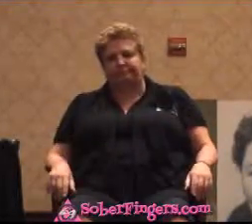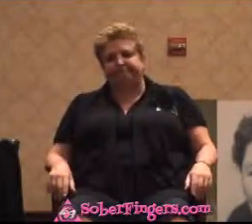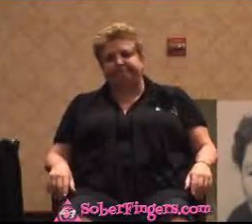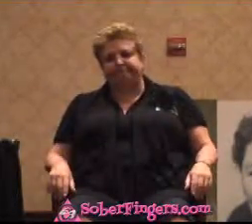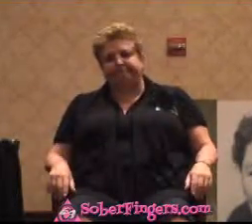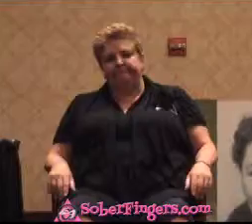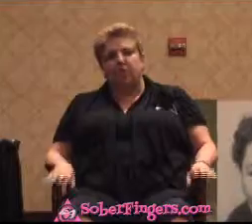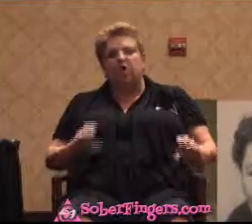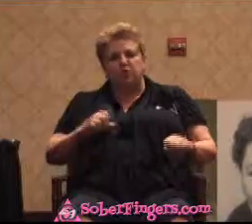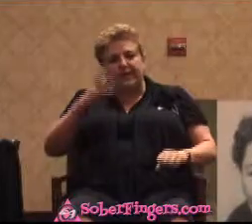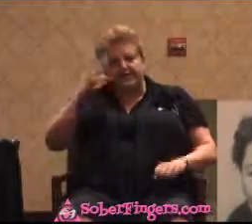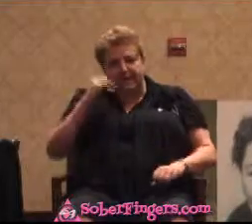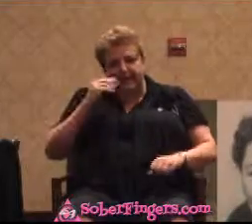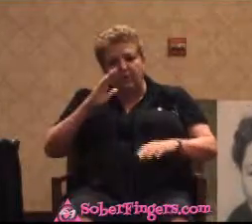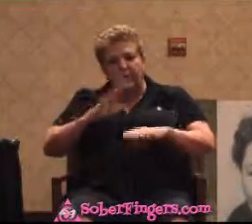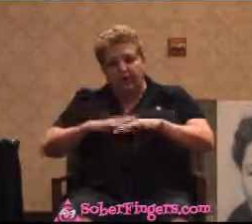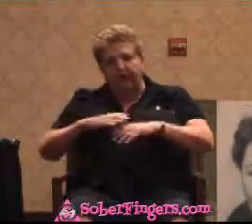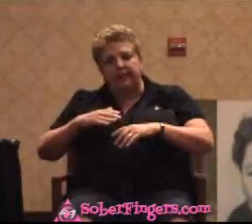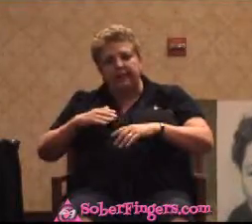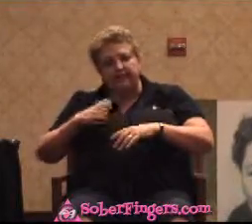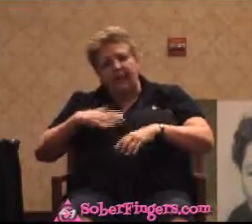You can sleep on my couch."